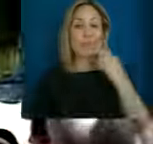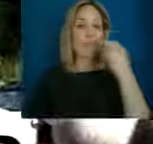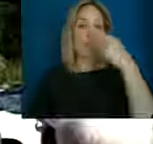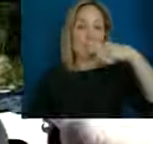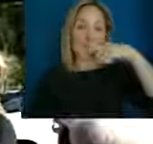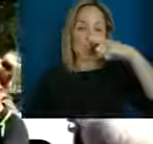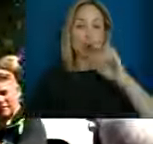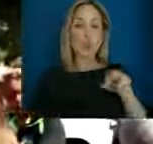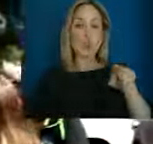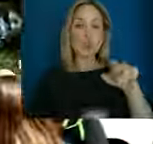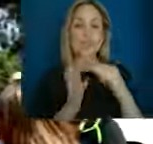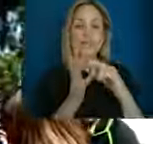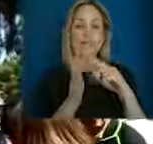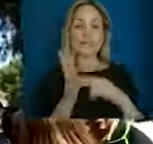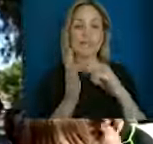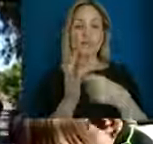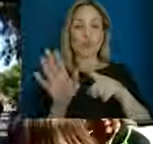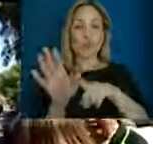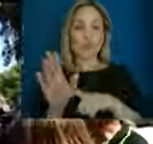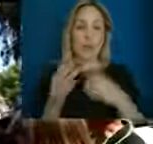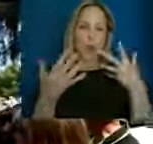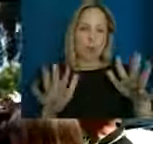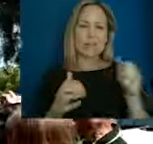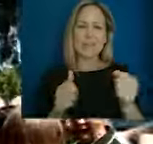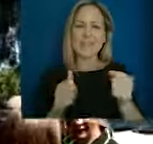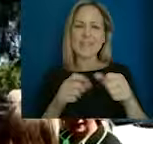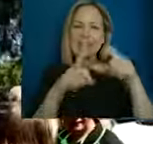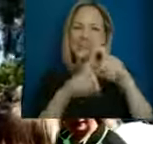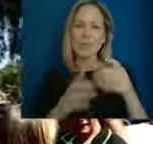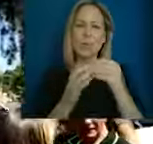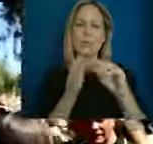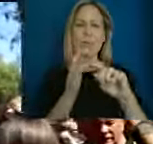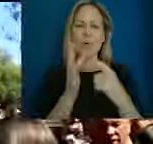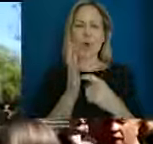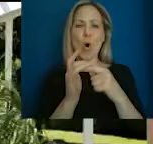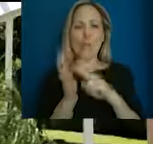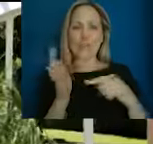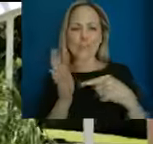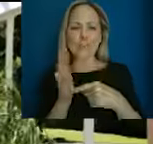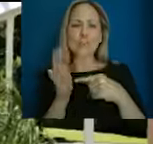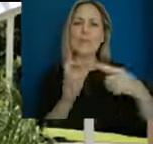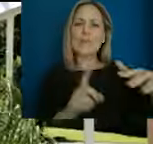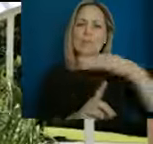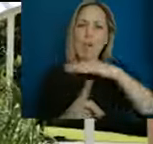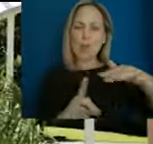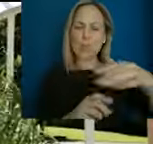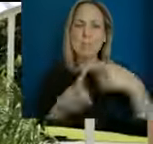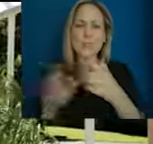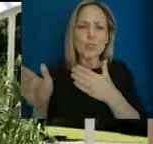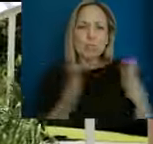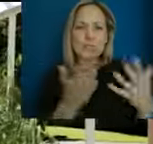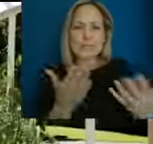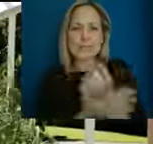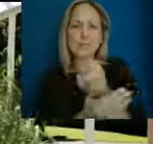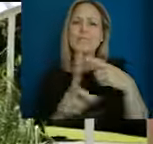dual sensory loss all experience some degree of difficulty in orienting themselves to their environment and moving about safely,